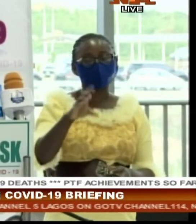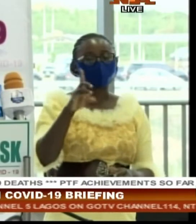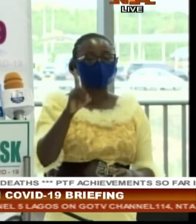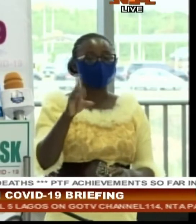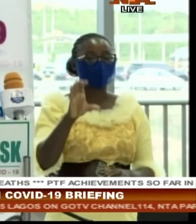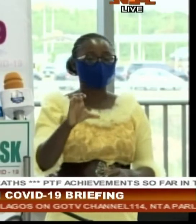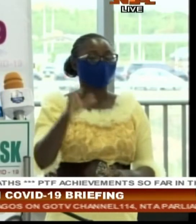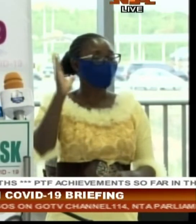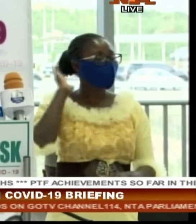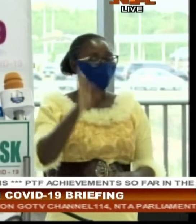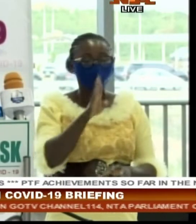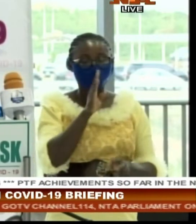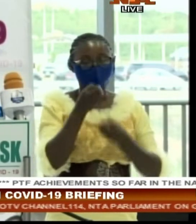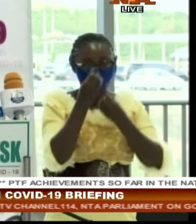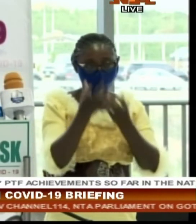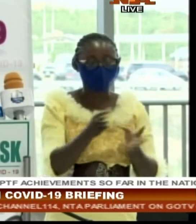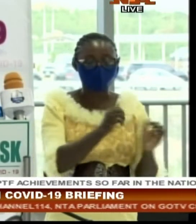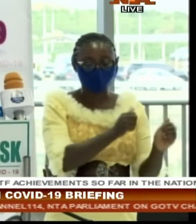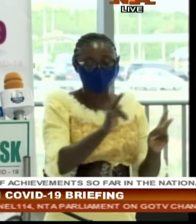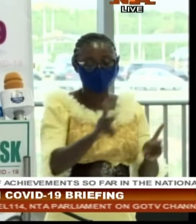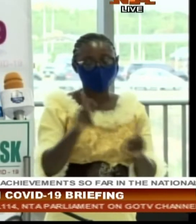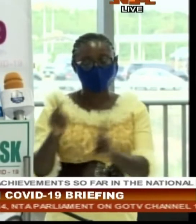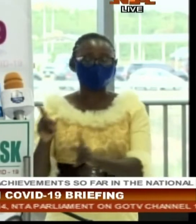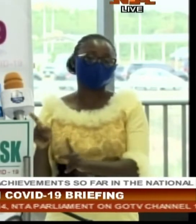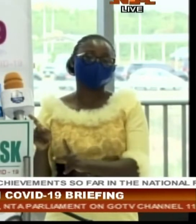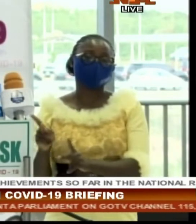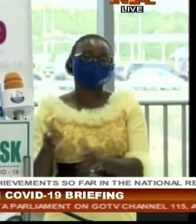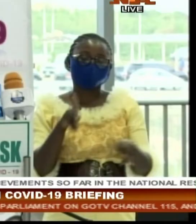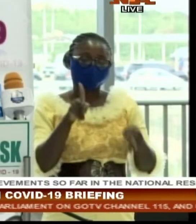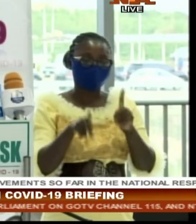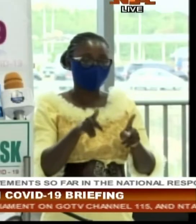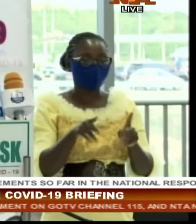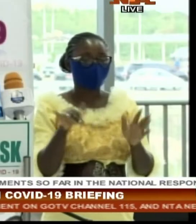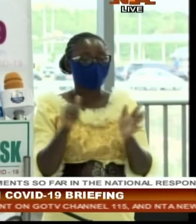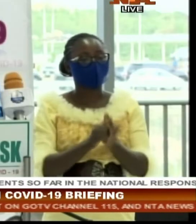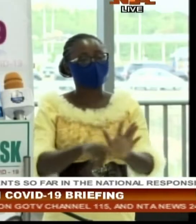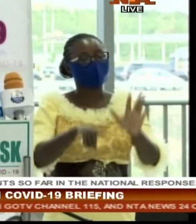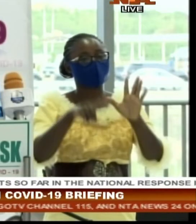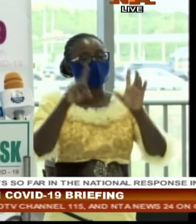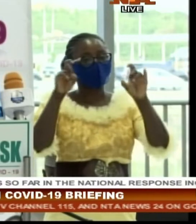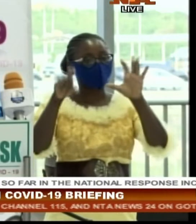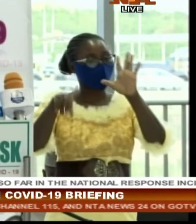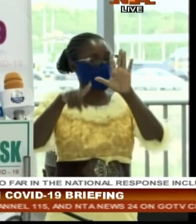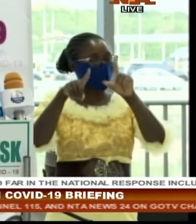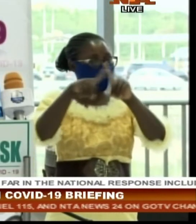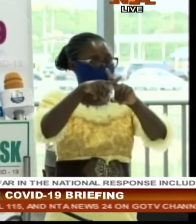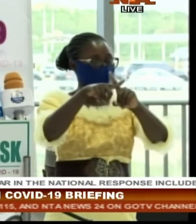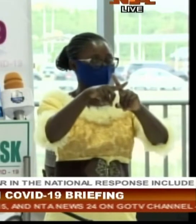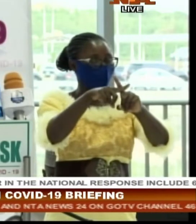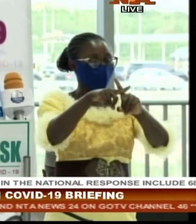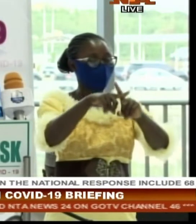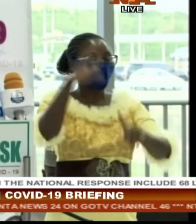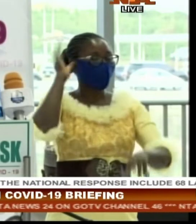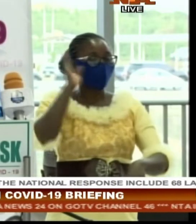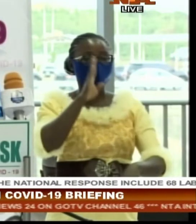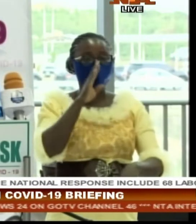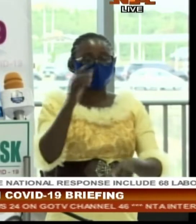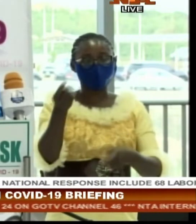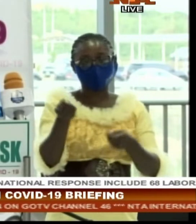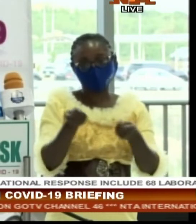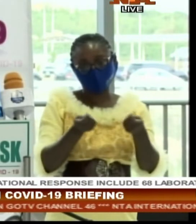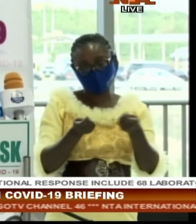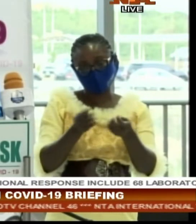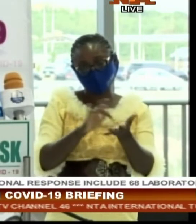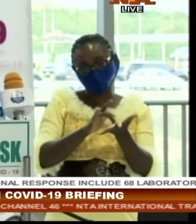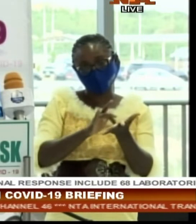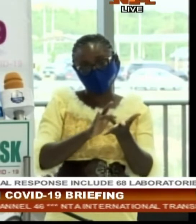will be informed accordingly. Persons who test positive for COVID-19 will be managed based on